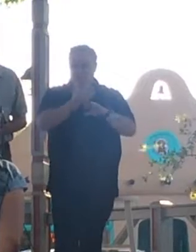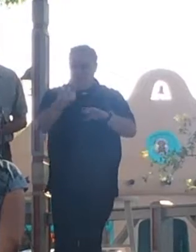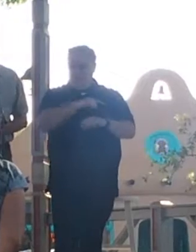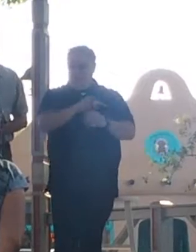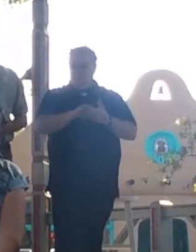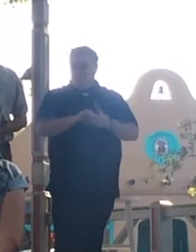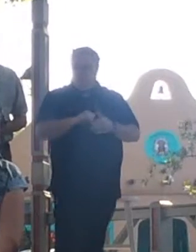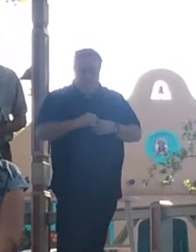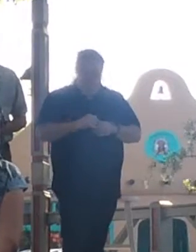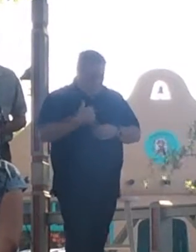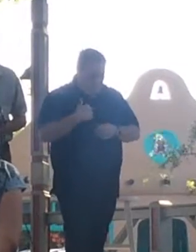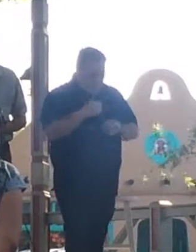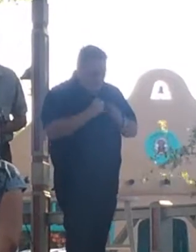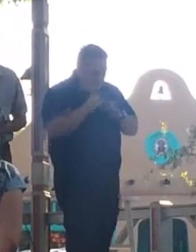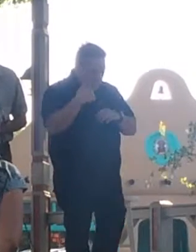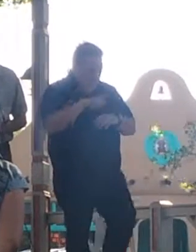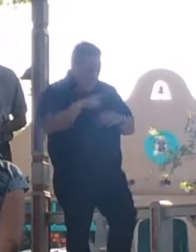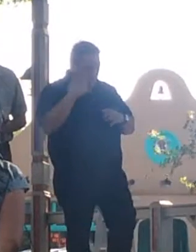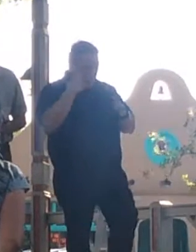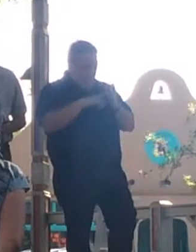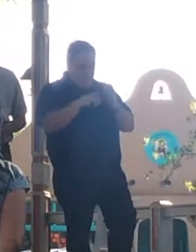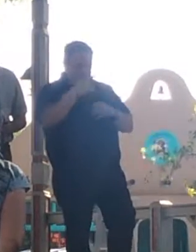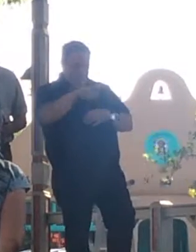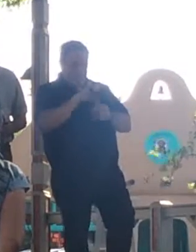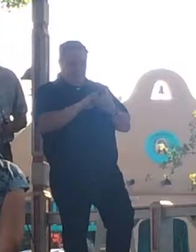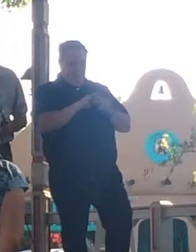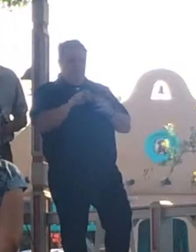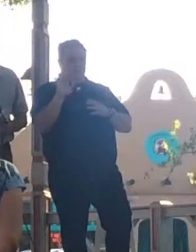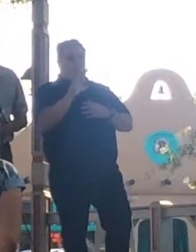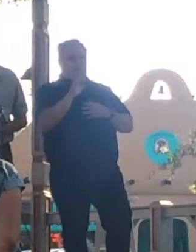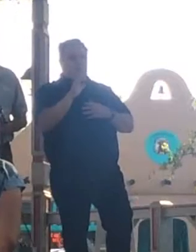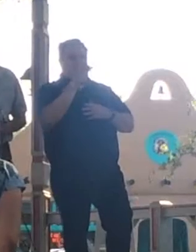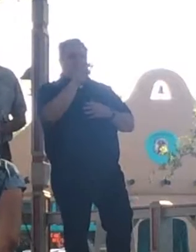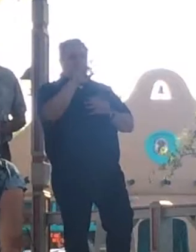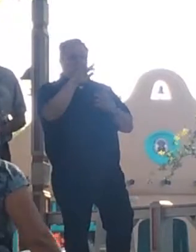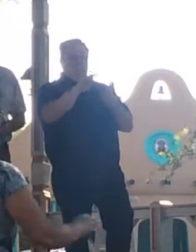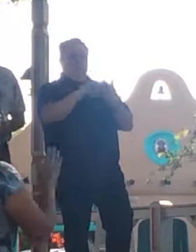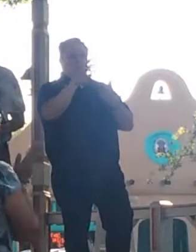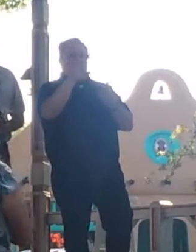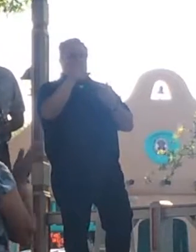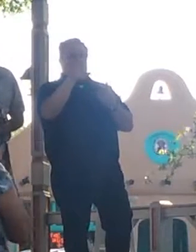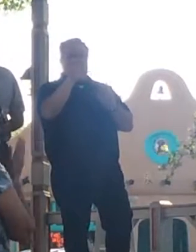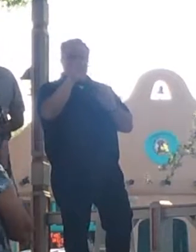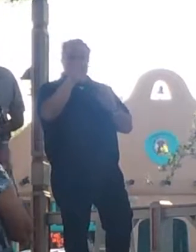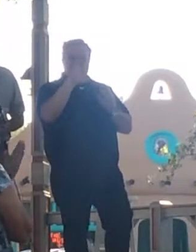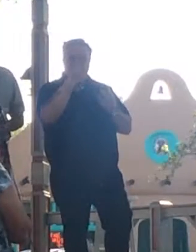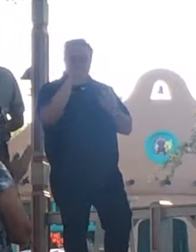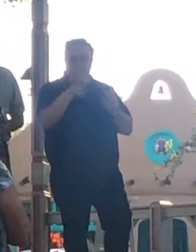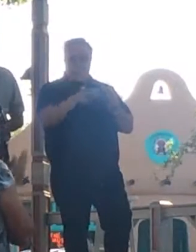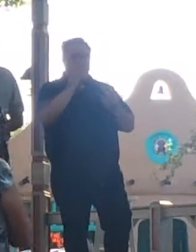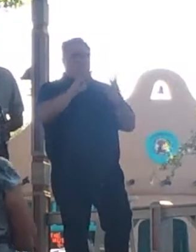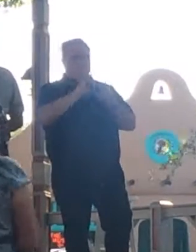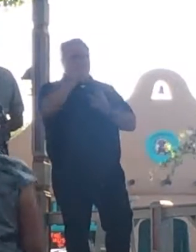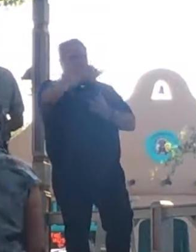landscapes. Without them, and recognizing that Kiowa, Arapaho, Comanche people, that